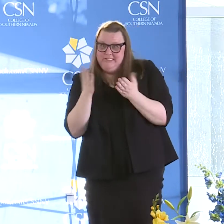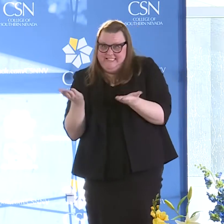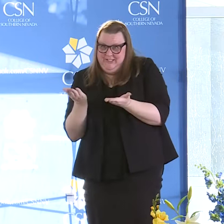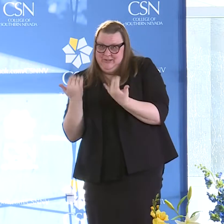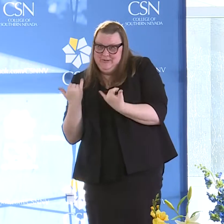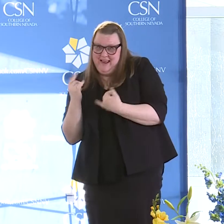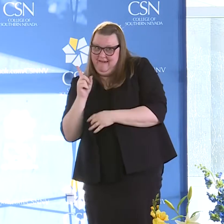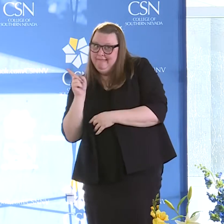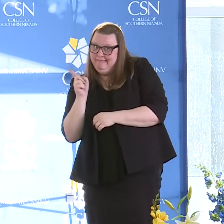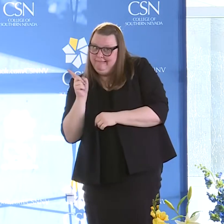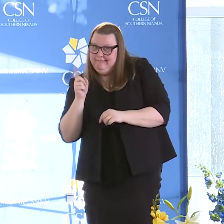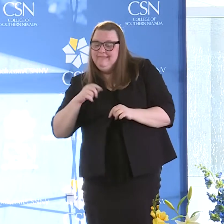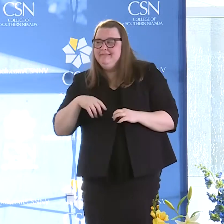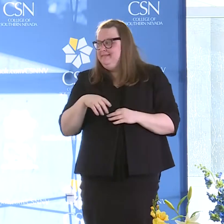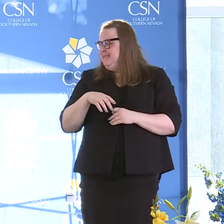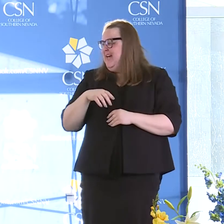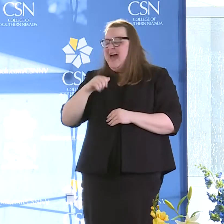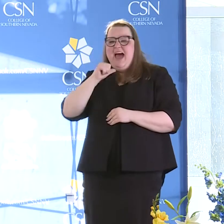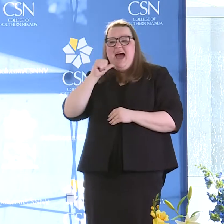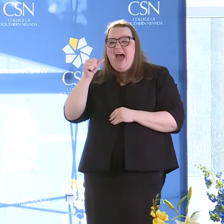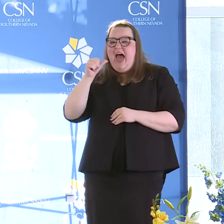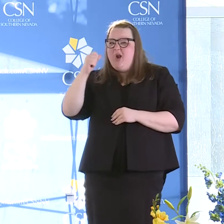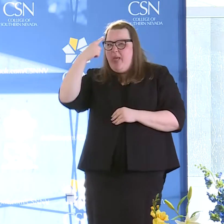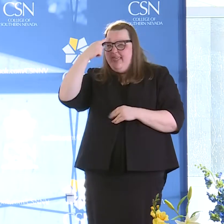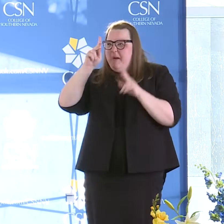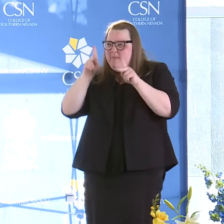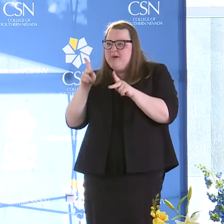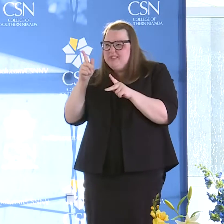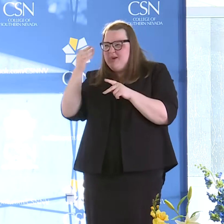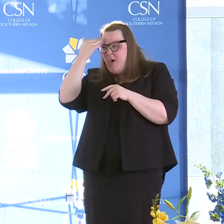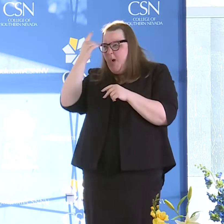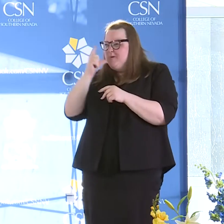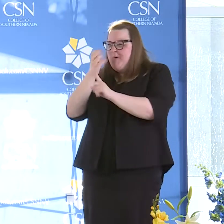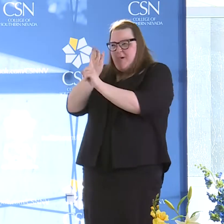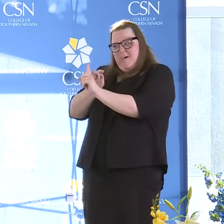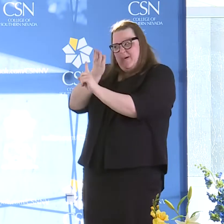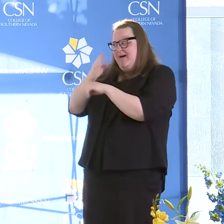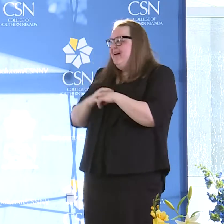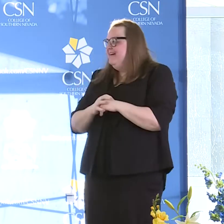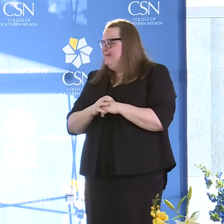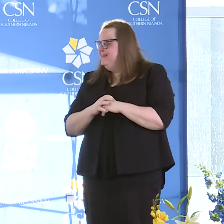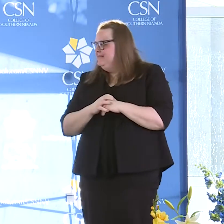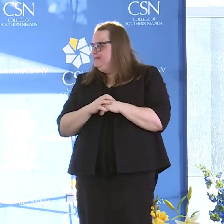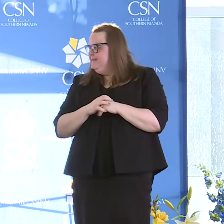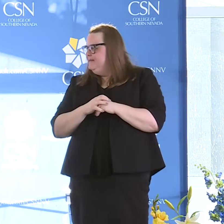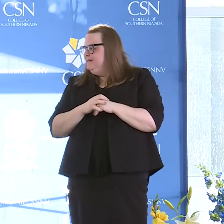today, and I don't believe the individual knows who that winner is. So without further